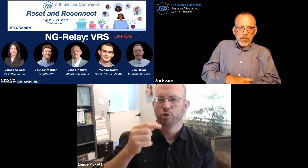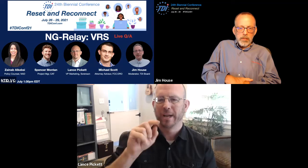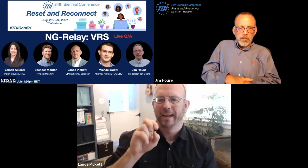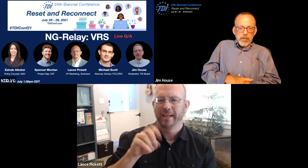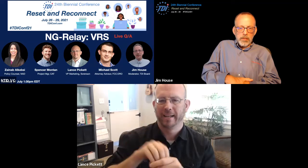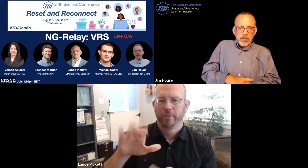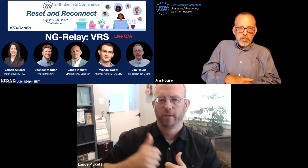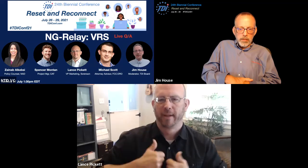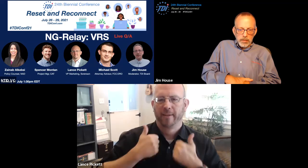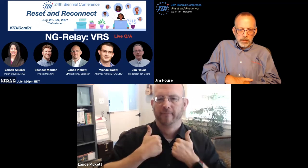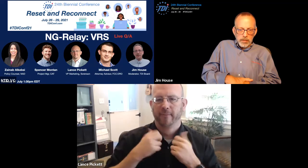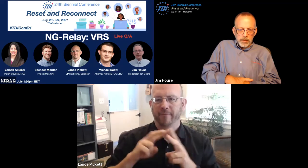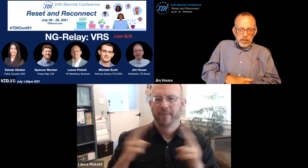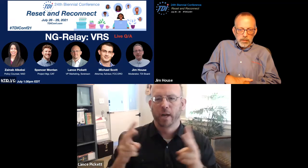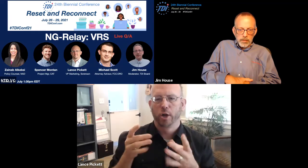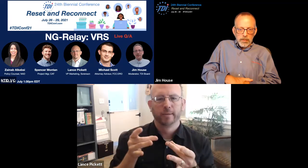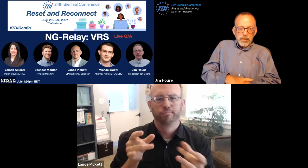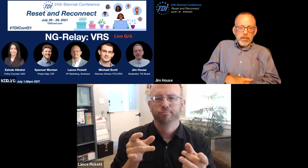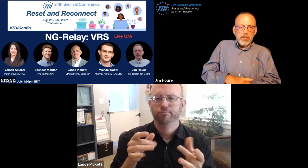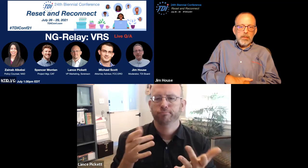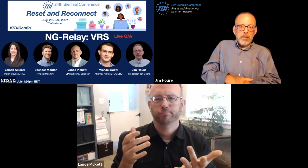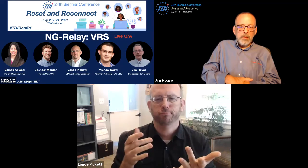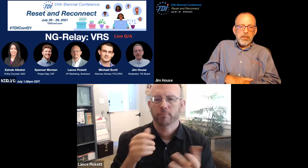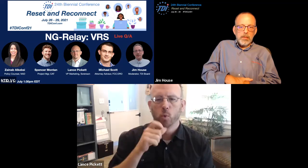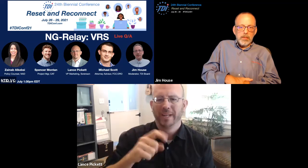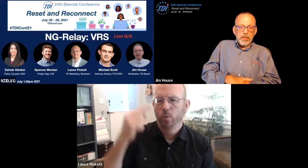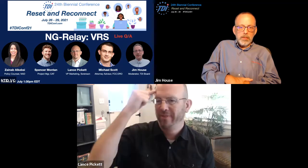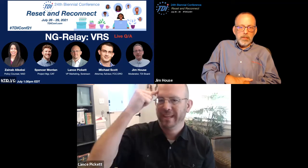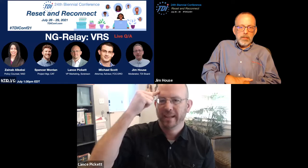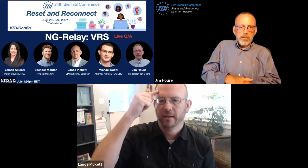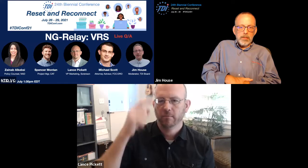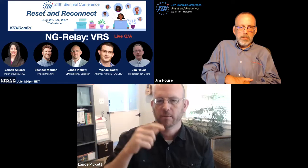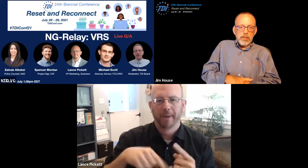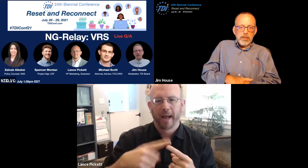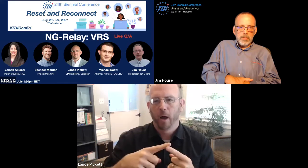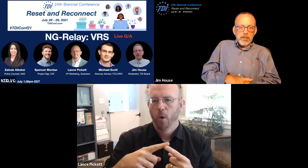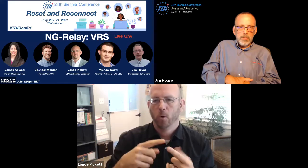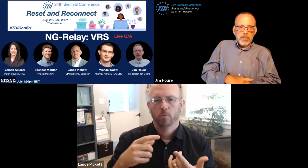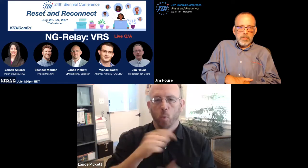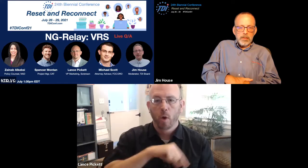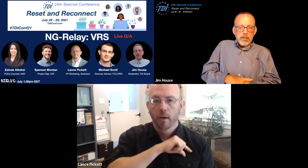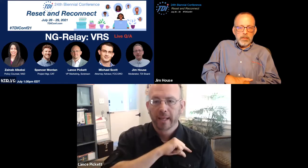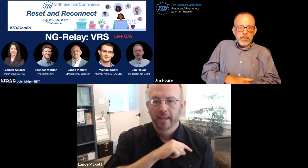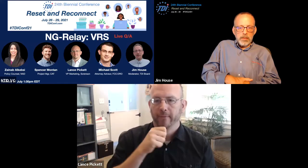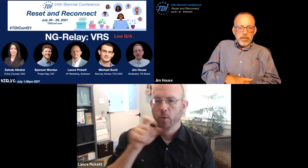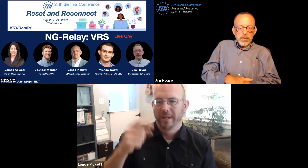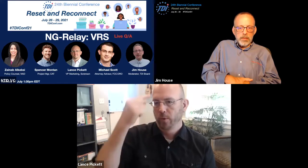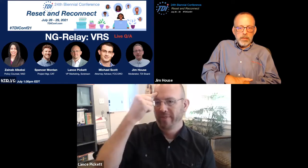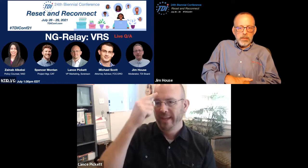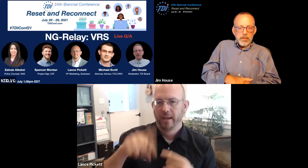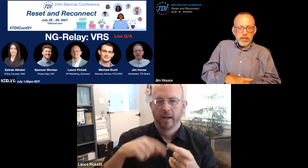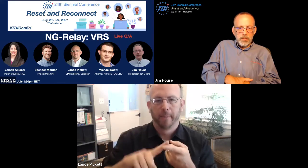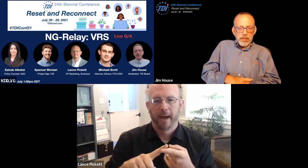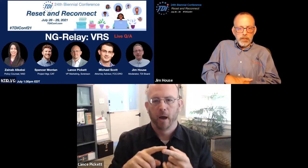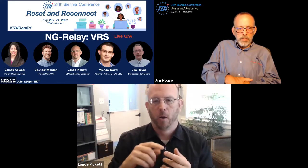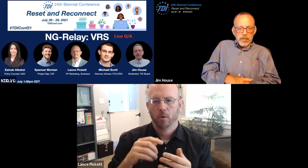integrated in their lives, very ingrained. It's very smooth. They don't need to think about quality.